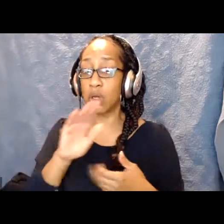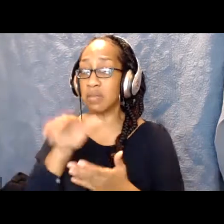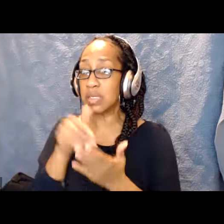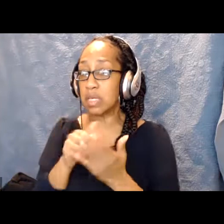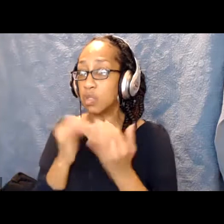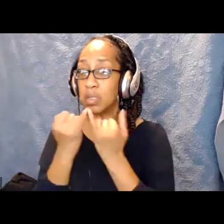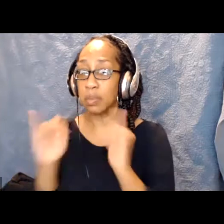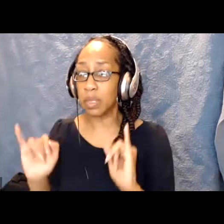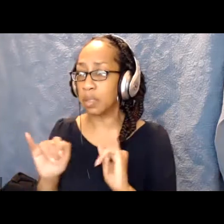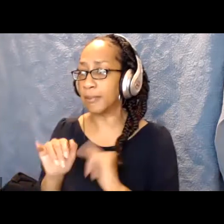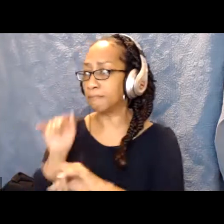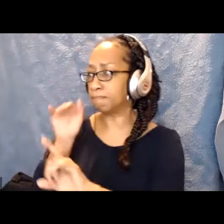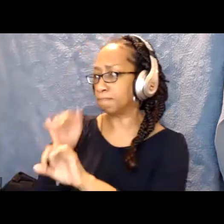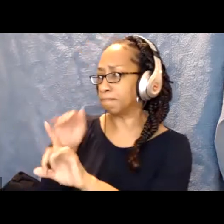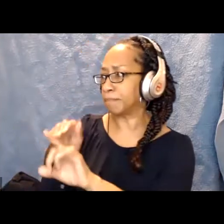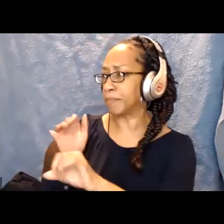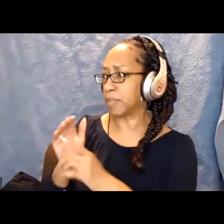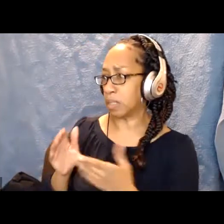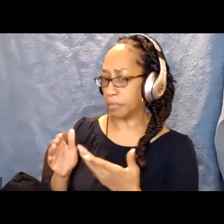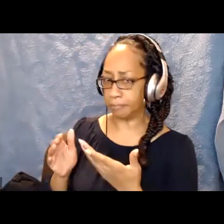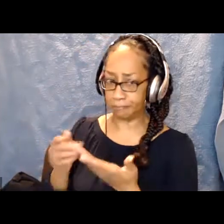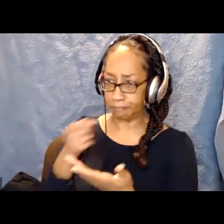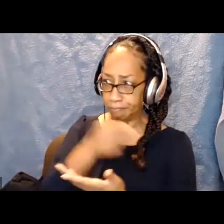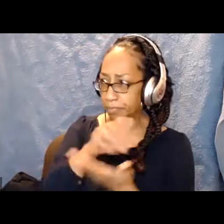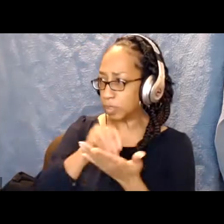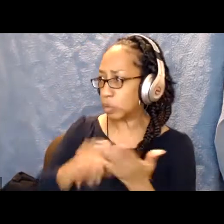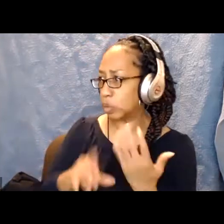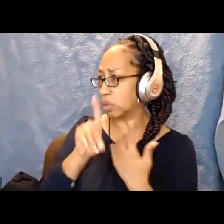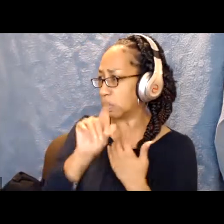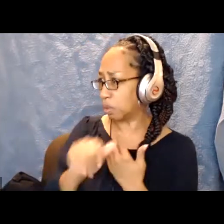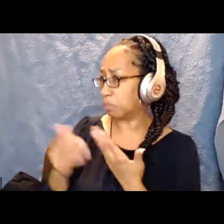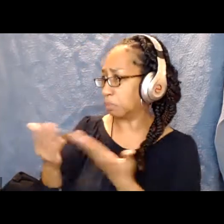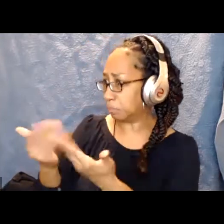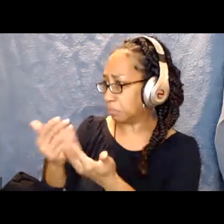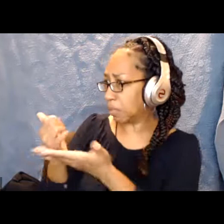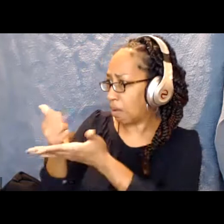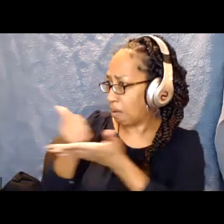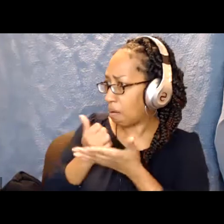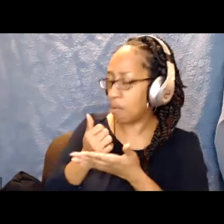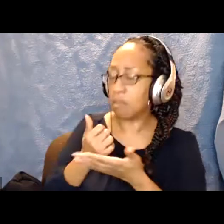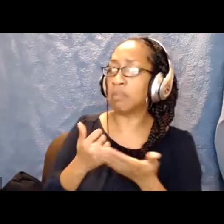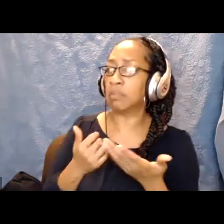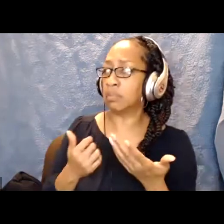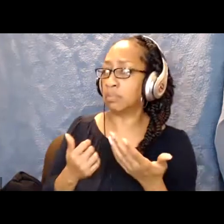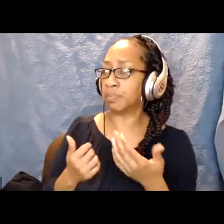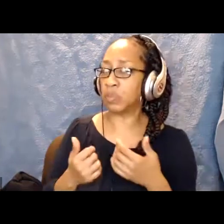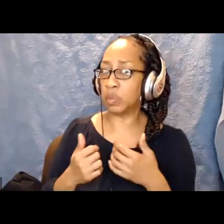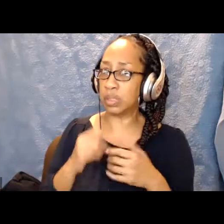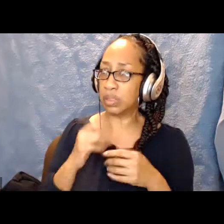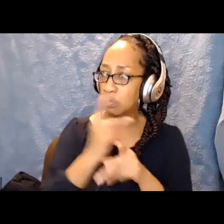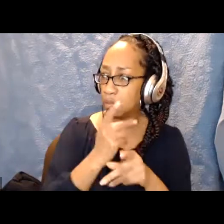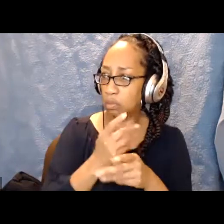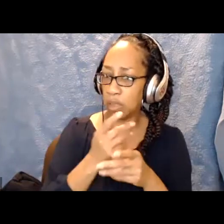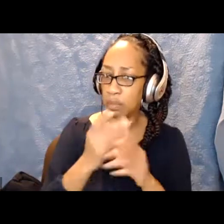to help them meet the needs of students with disabilities for pre-employment transition services. VR